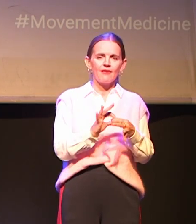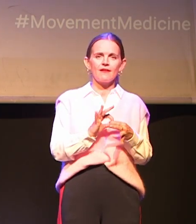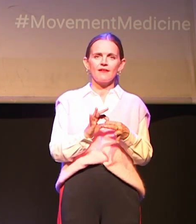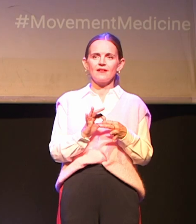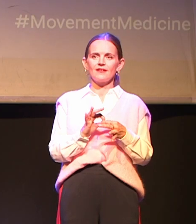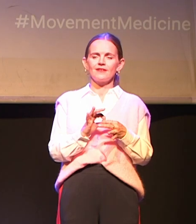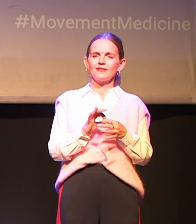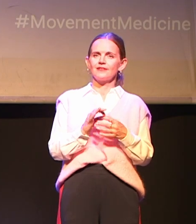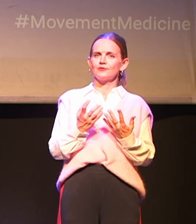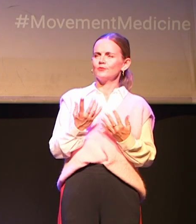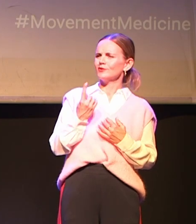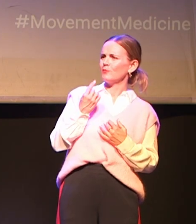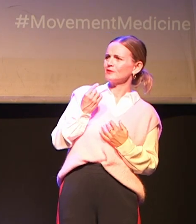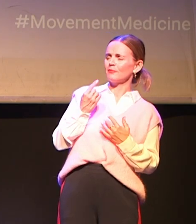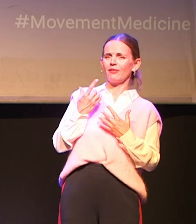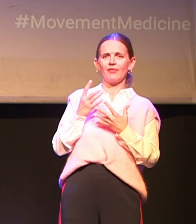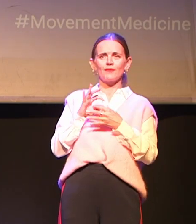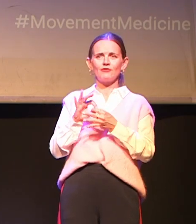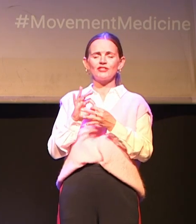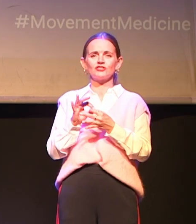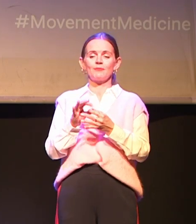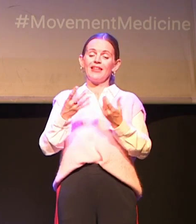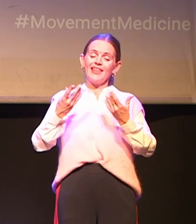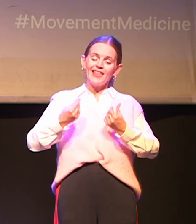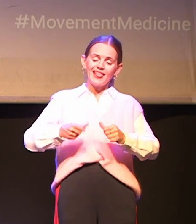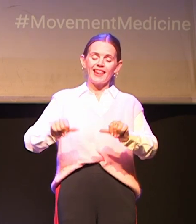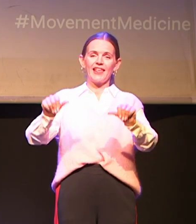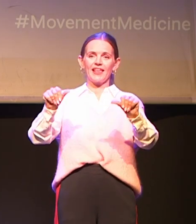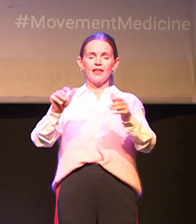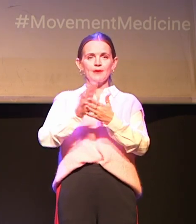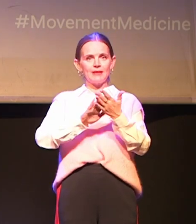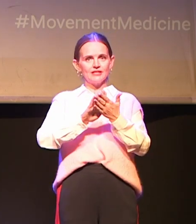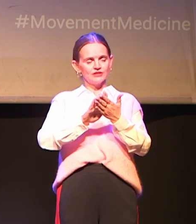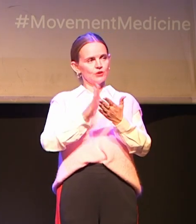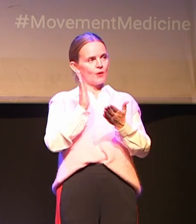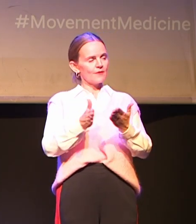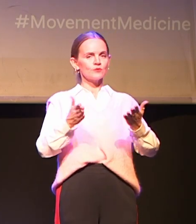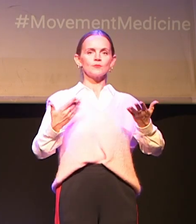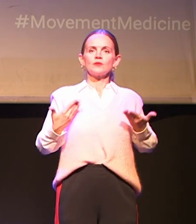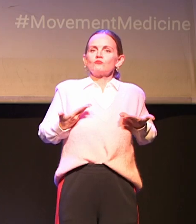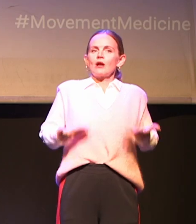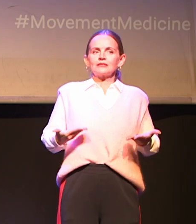possible in our relationships now. Healing is about more of you being present right now.